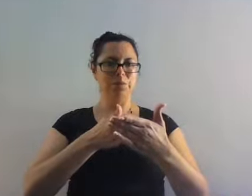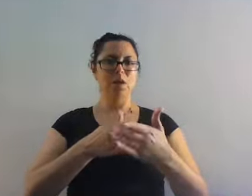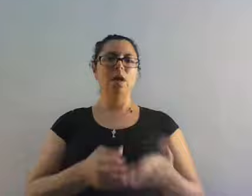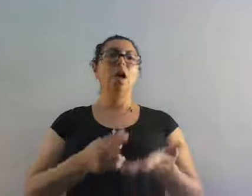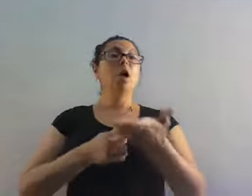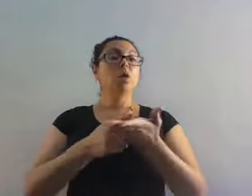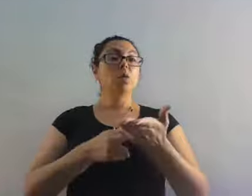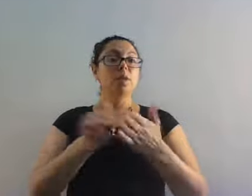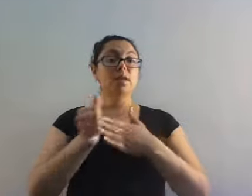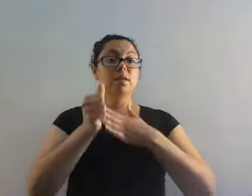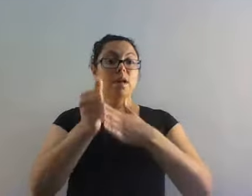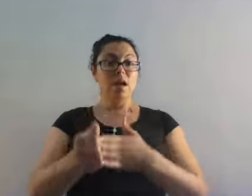Trusted guidance is provided by